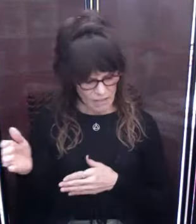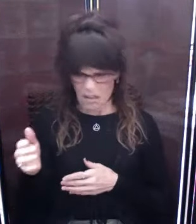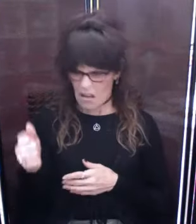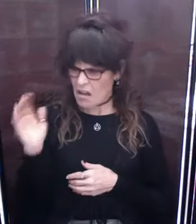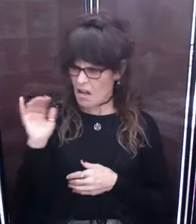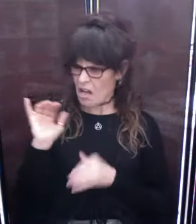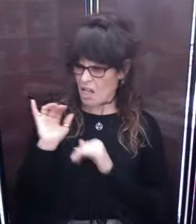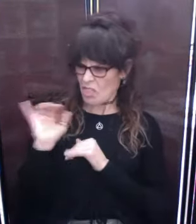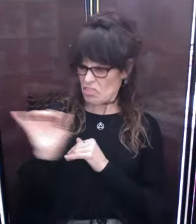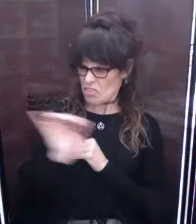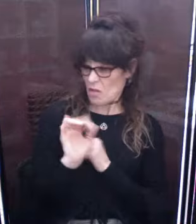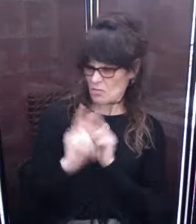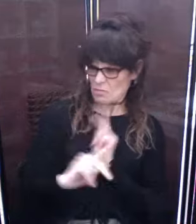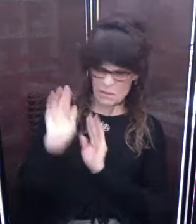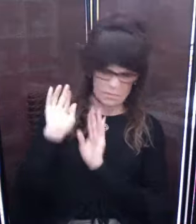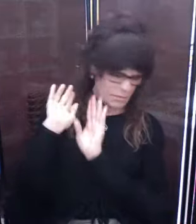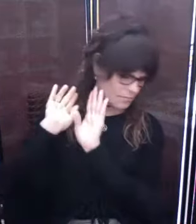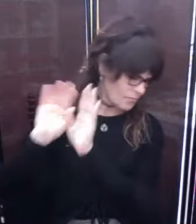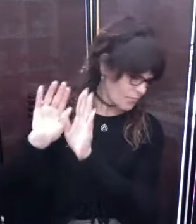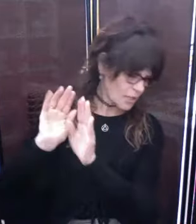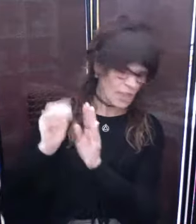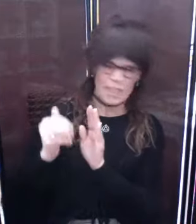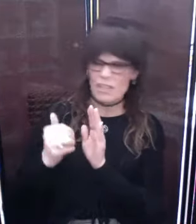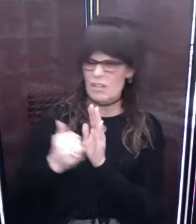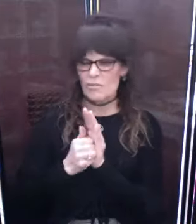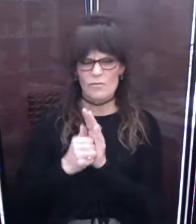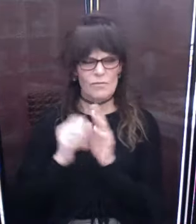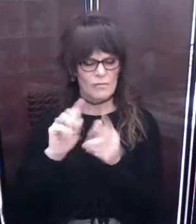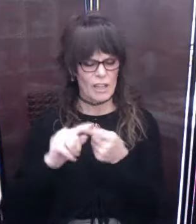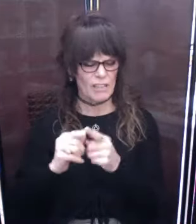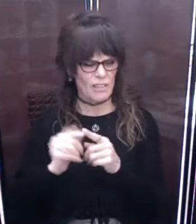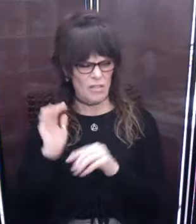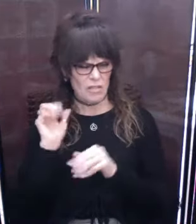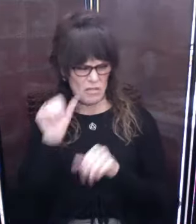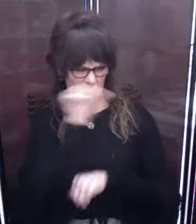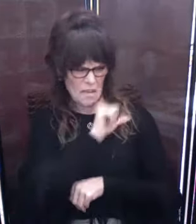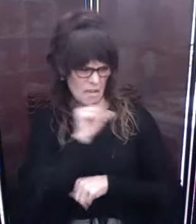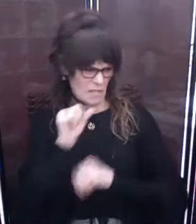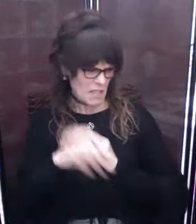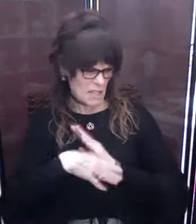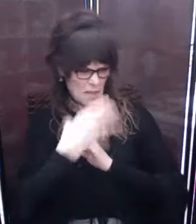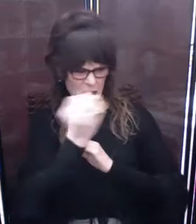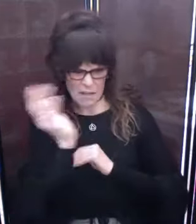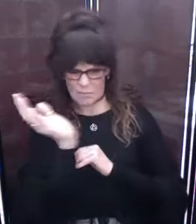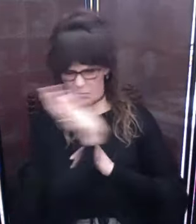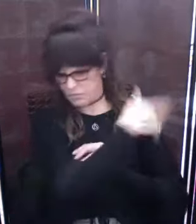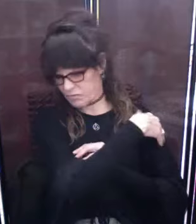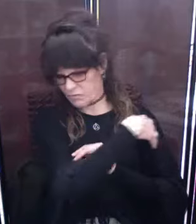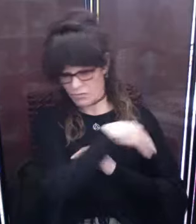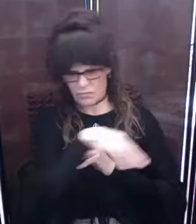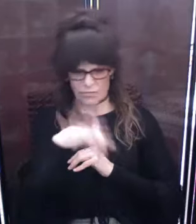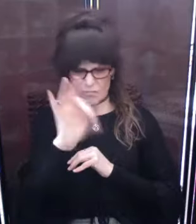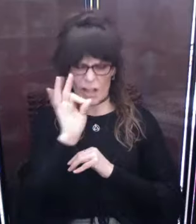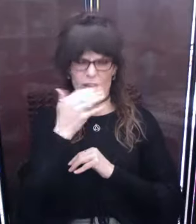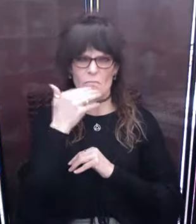I just need some new friends, and the hell with that bar anyways that keeps throwing me out. I'll find a better bar. And in this job, I don't like my boss all that